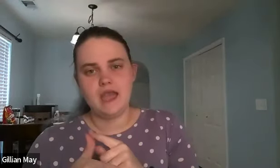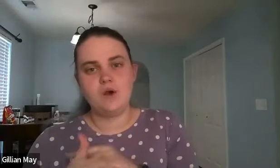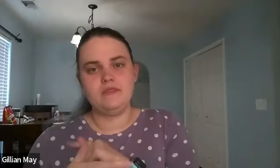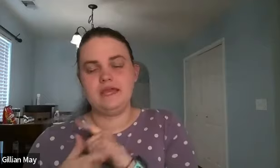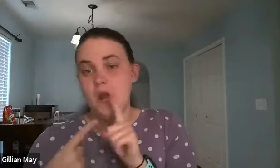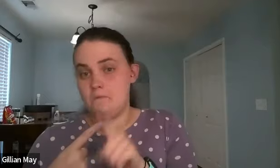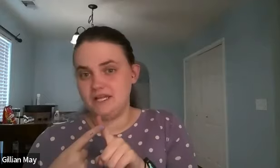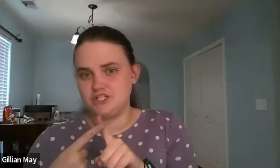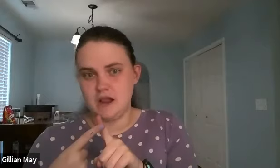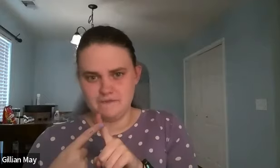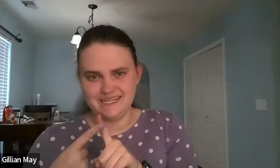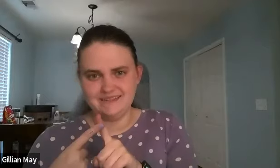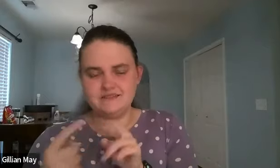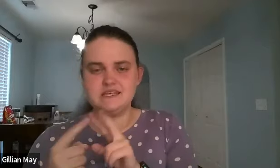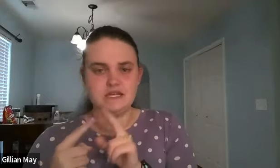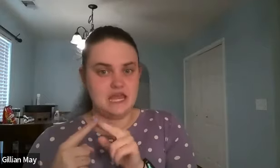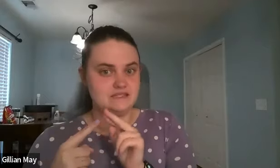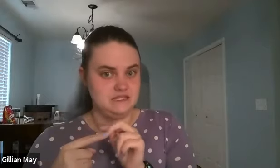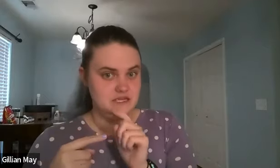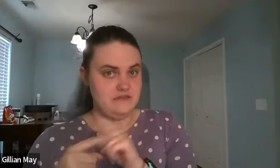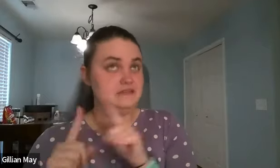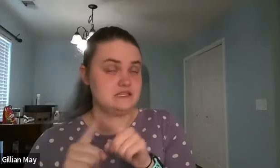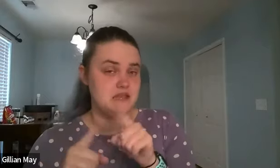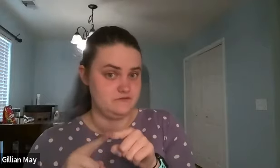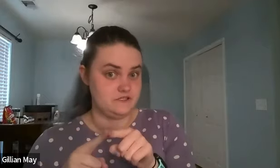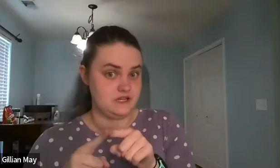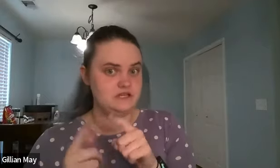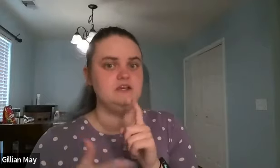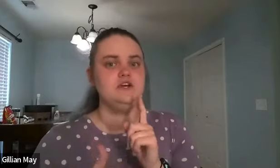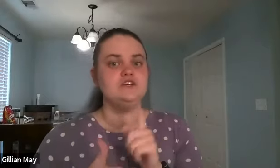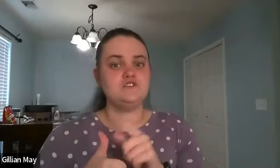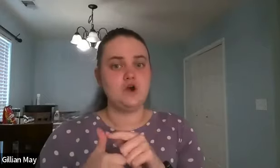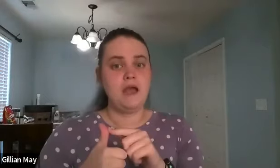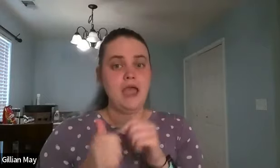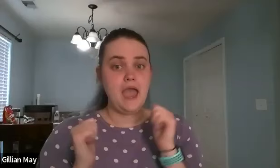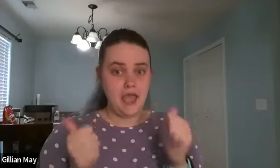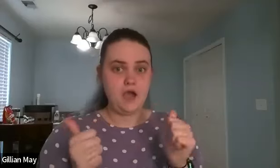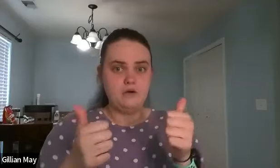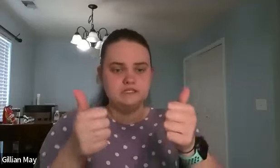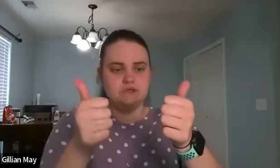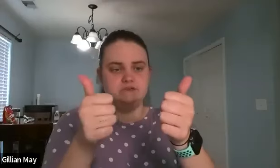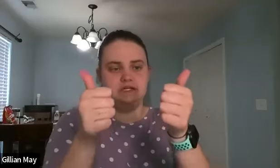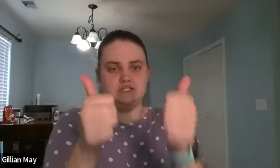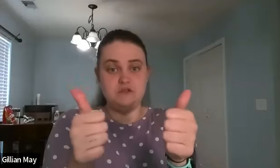how and like how much or how many, because that does have a different sign. So how is going to be 2 thumbs